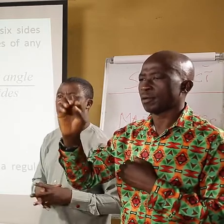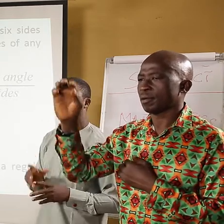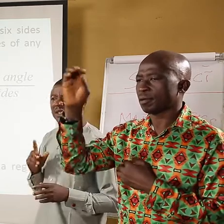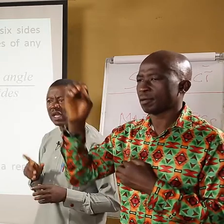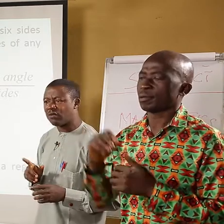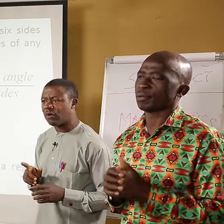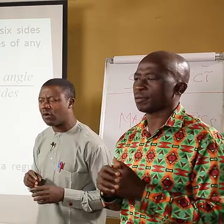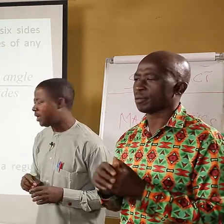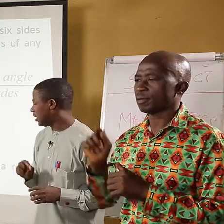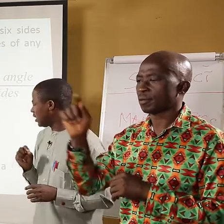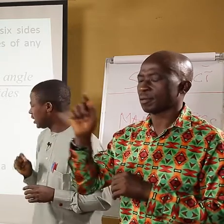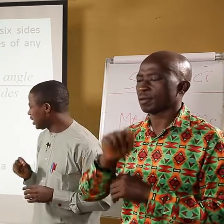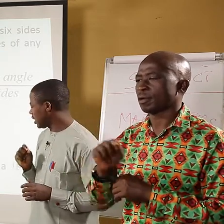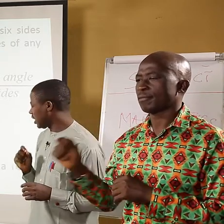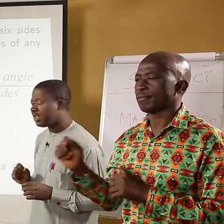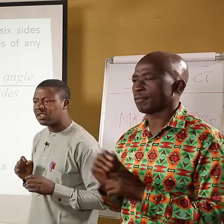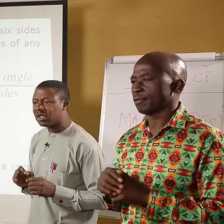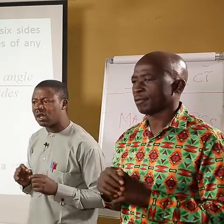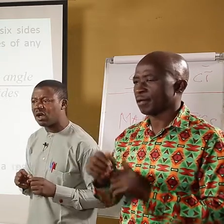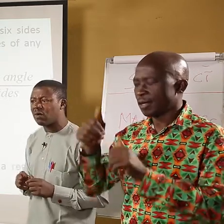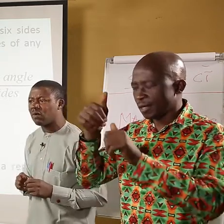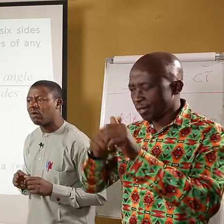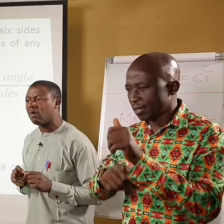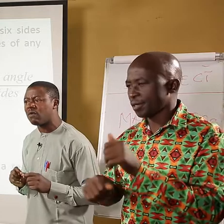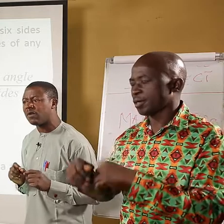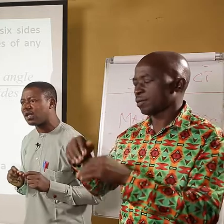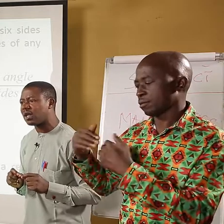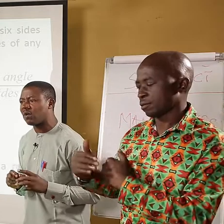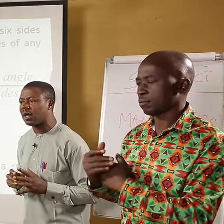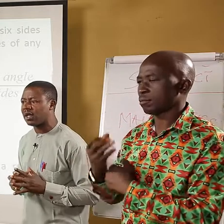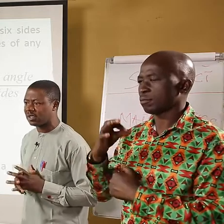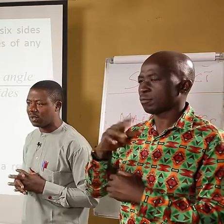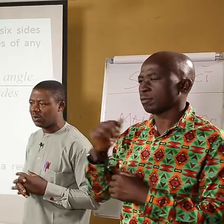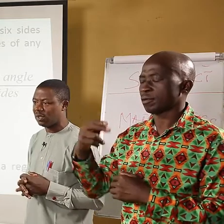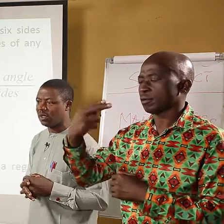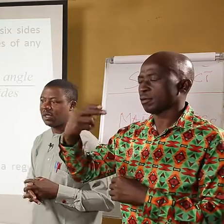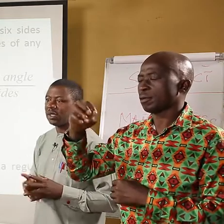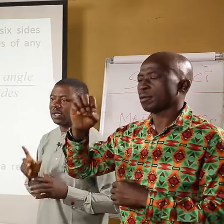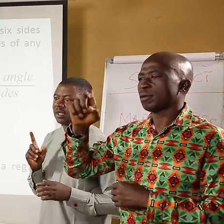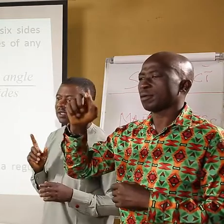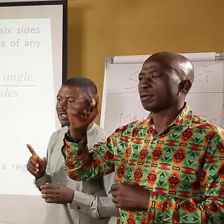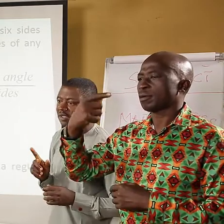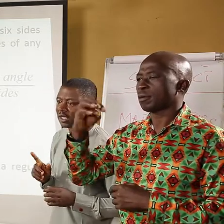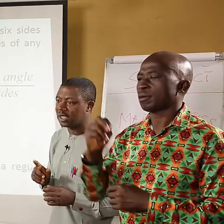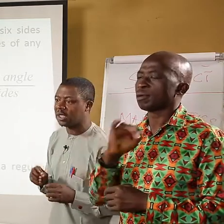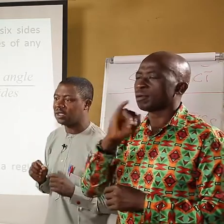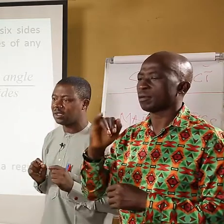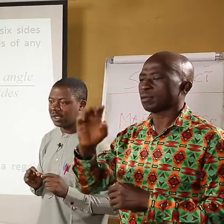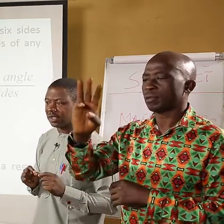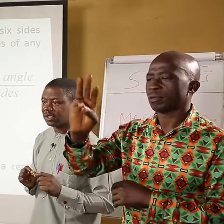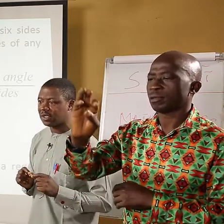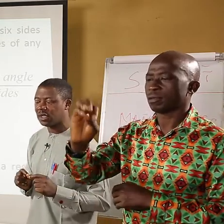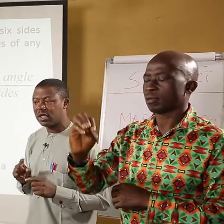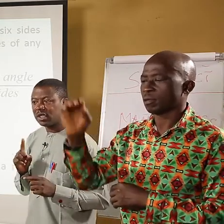degrees. Therefore, each exterior angle of a regular hexagon is